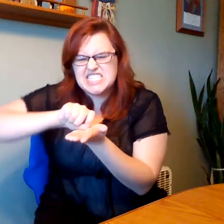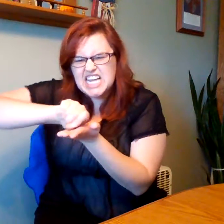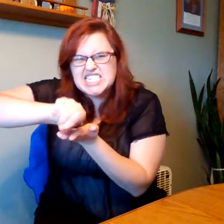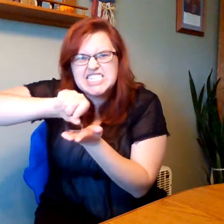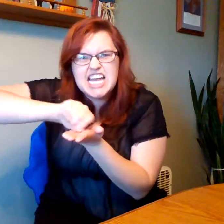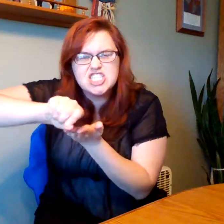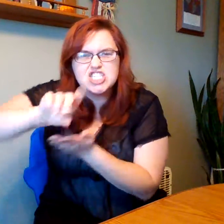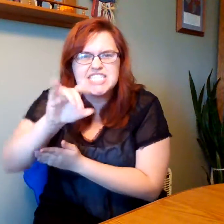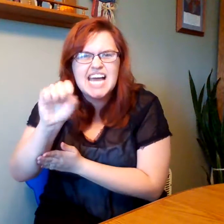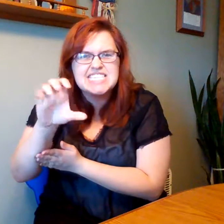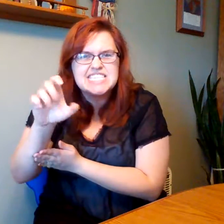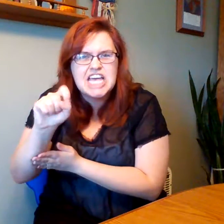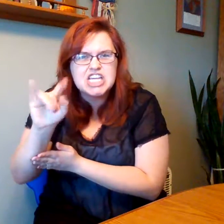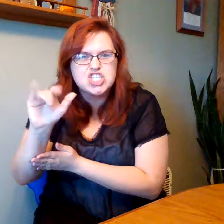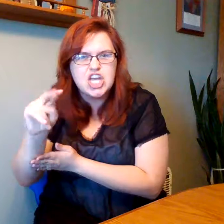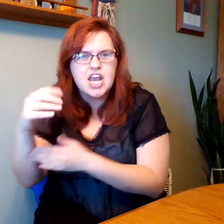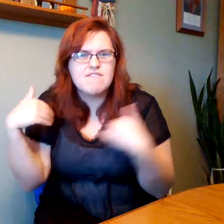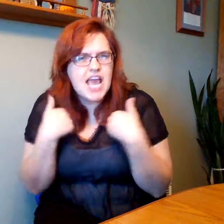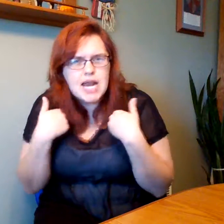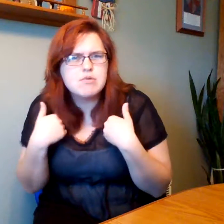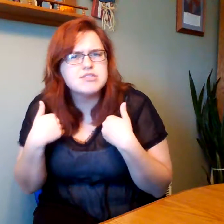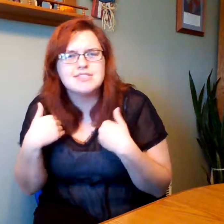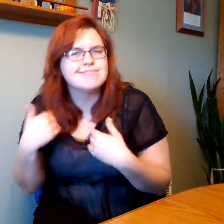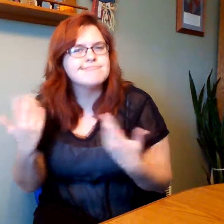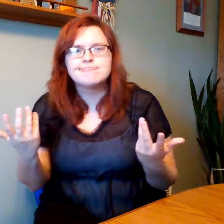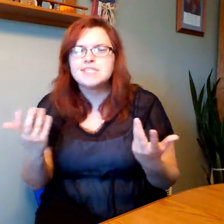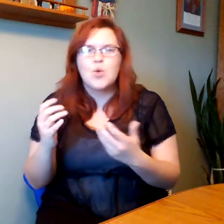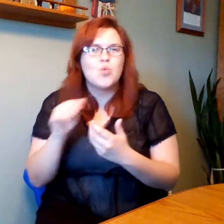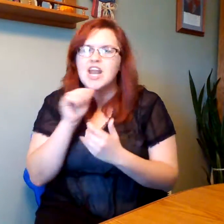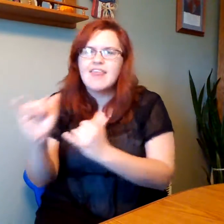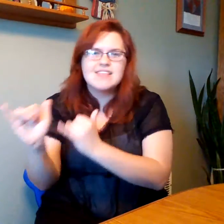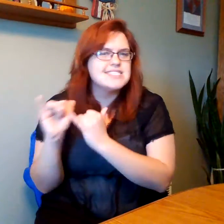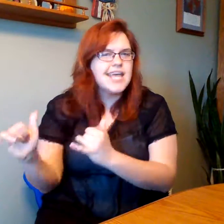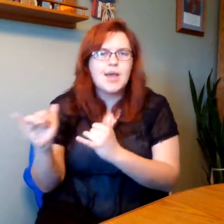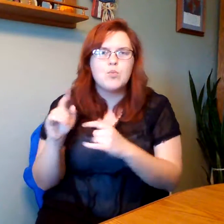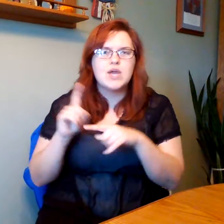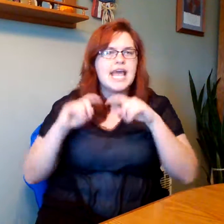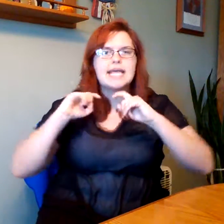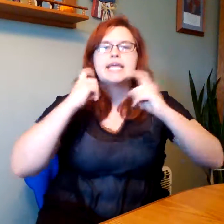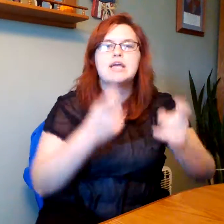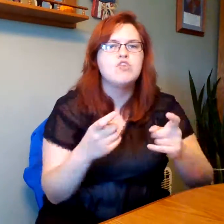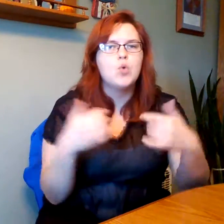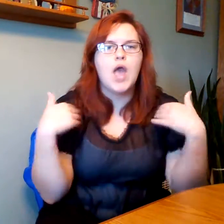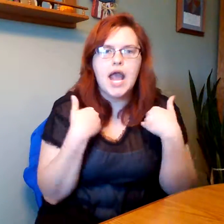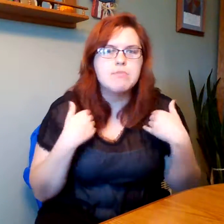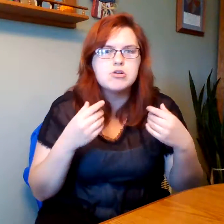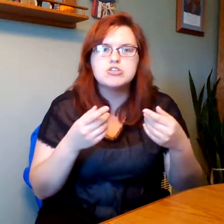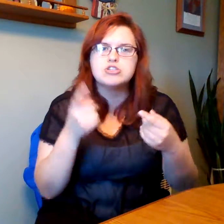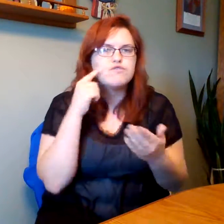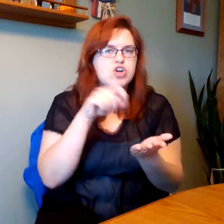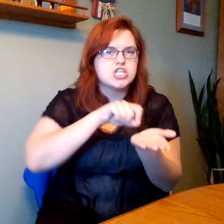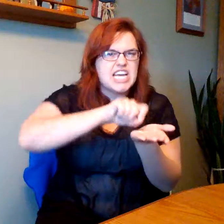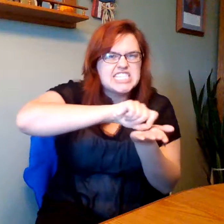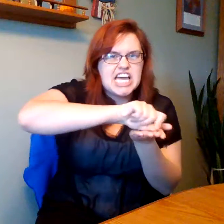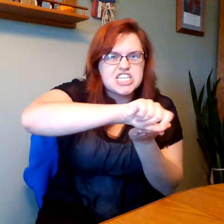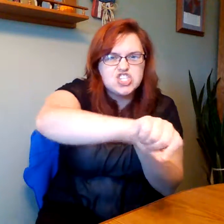can't do that here. We can't give you your own little pigeon or white rat to play with. We can't have you running around administering questionnaires to